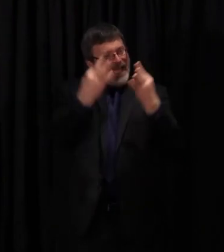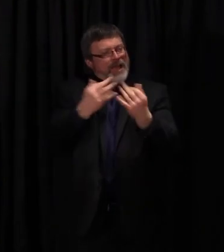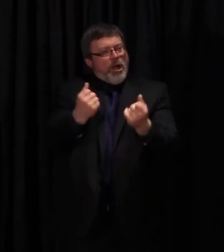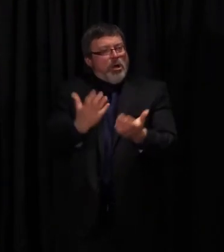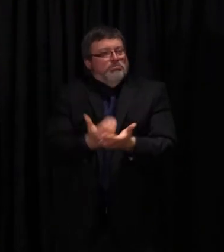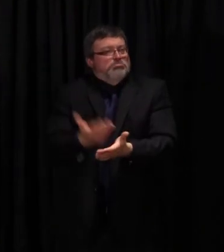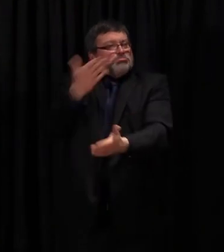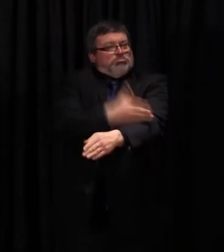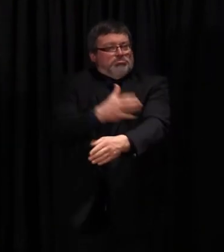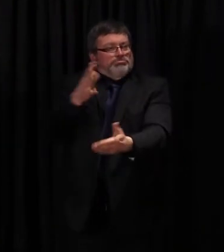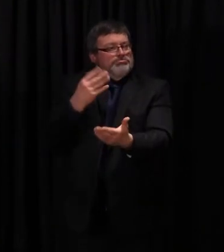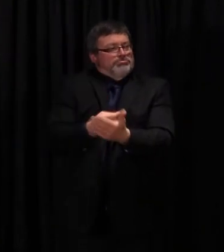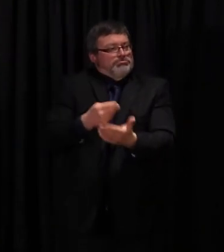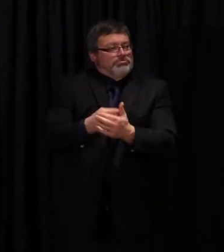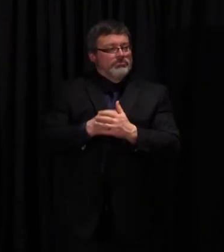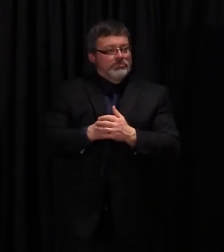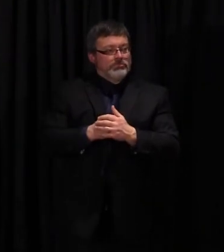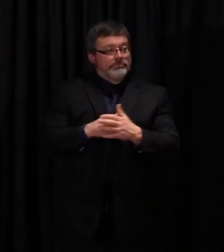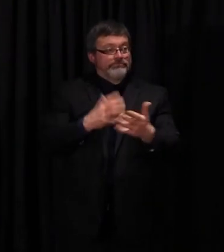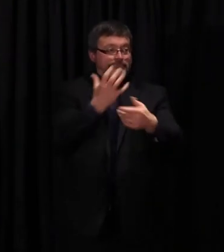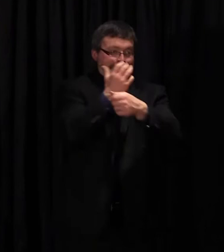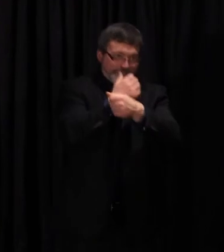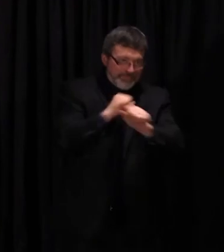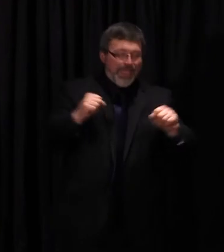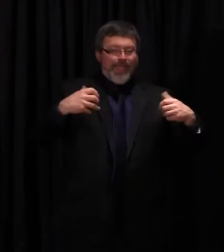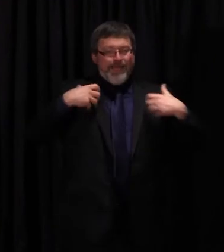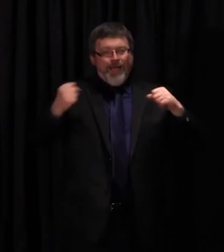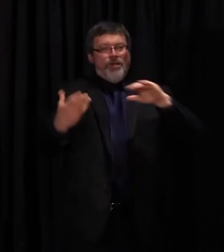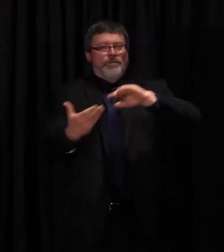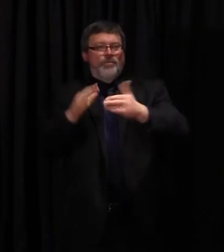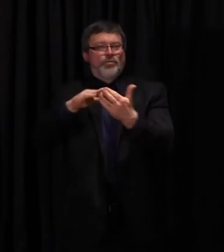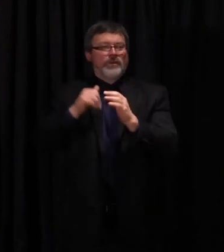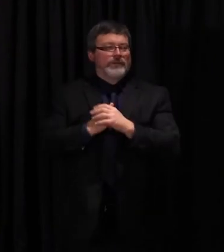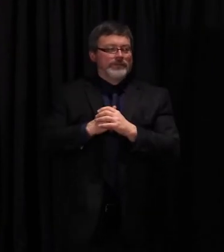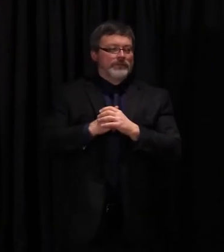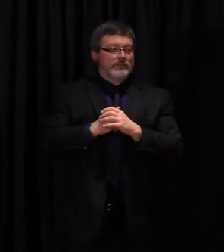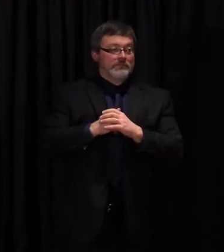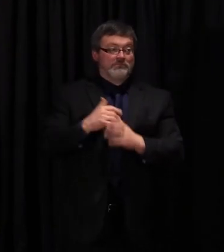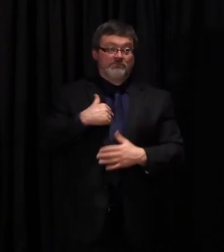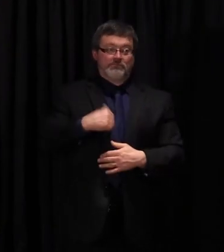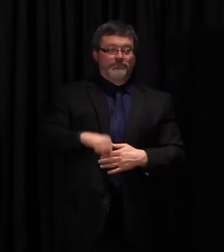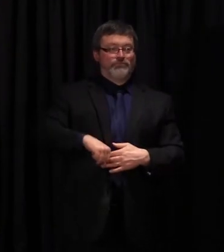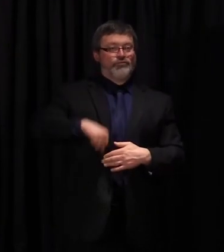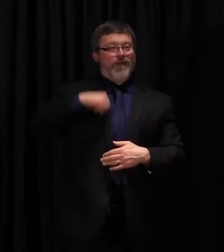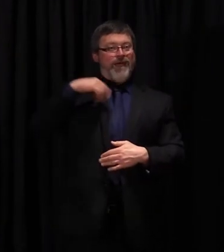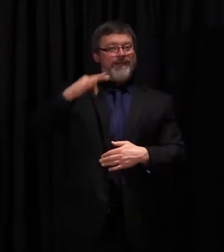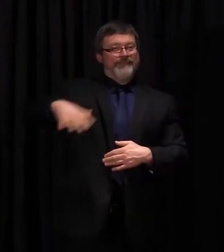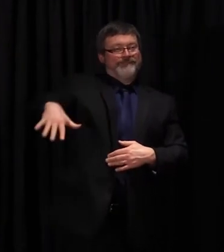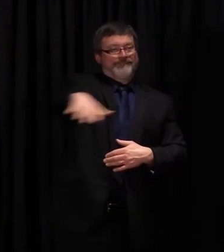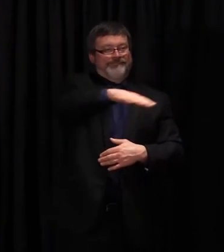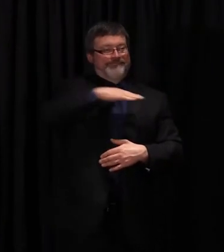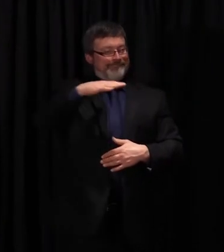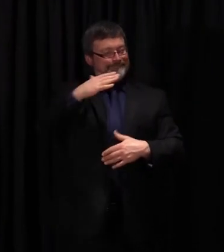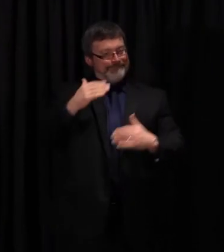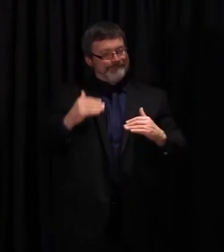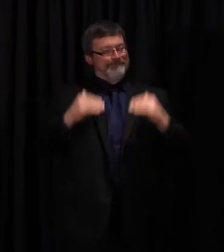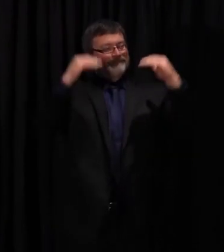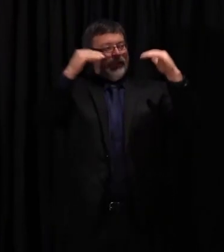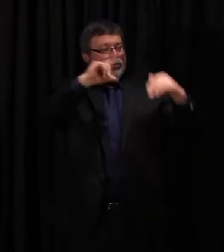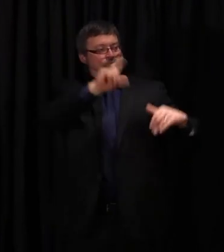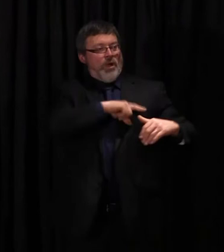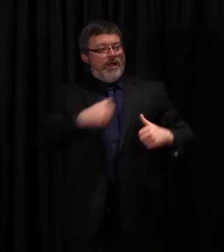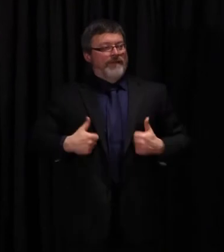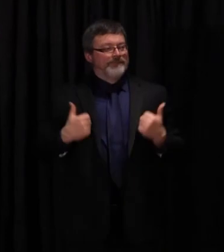And safe and healthy communities with thriving town centers that, along with our incredible natural